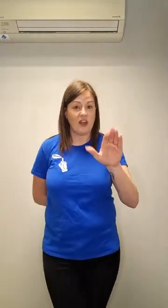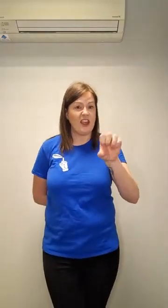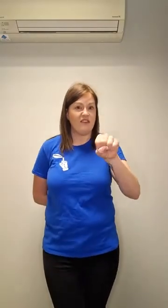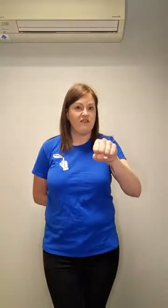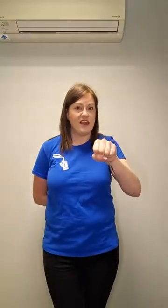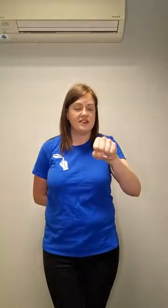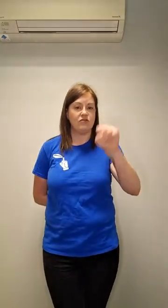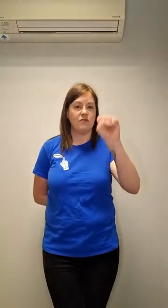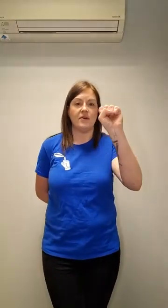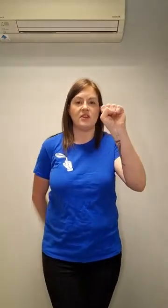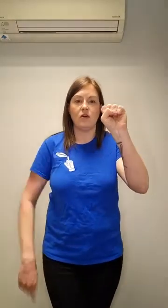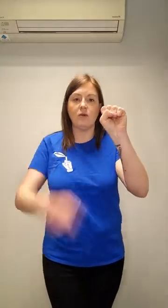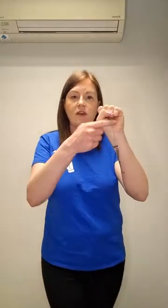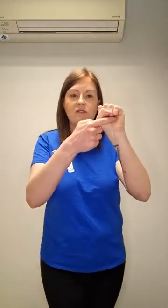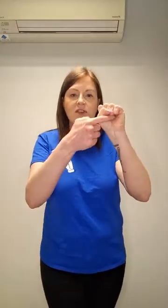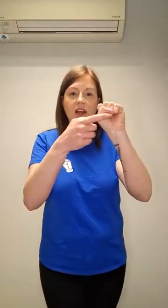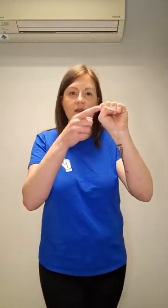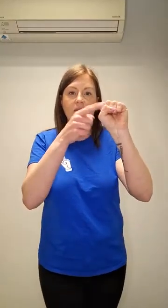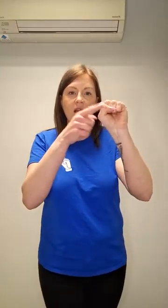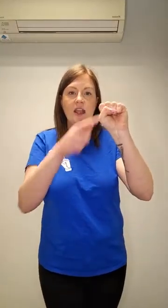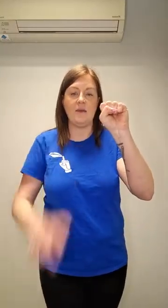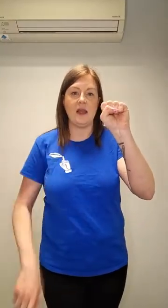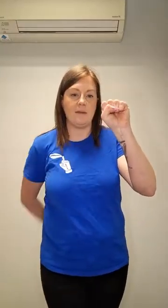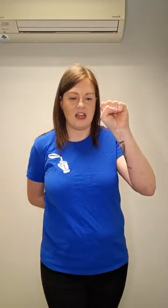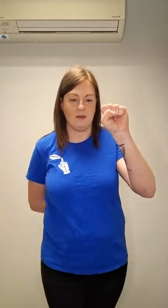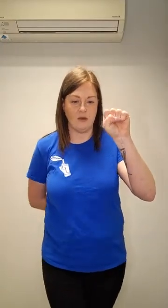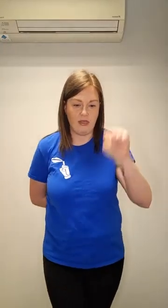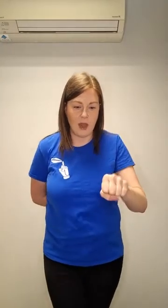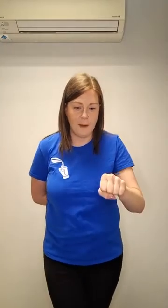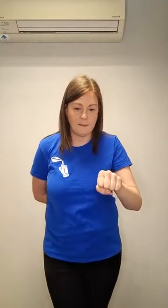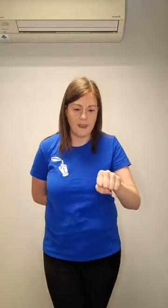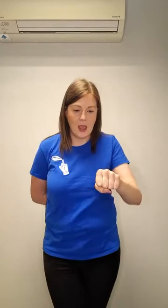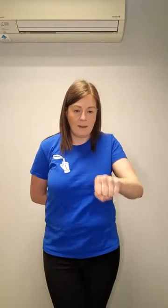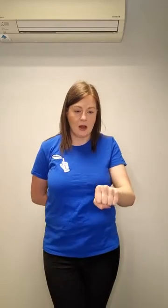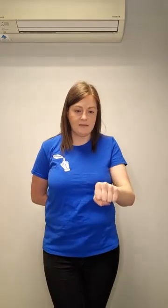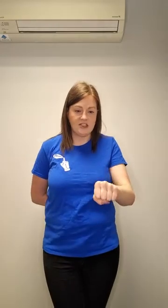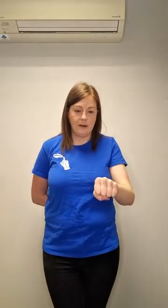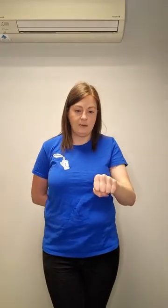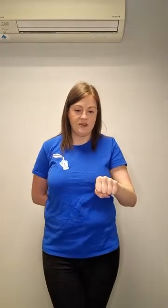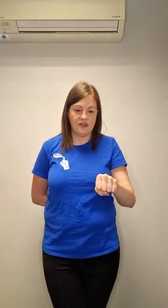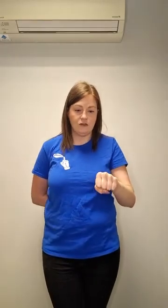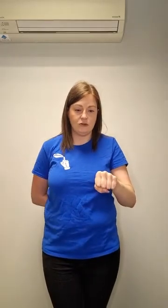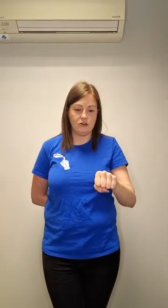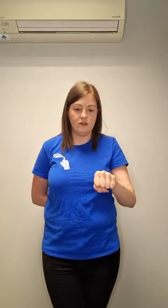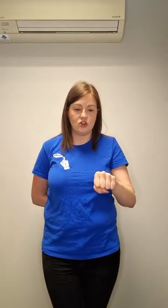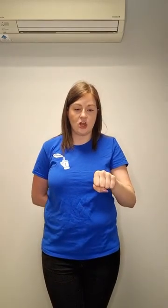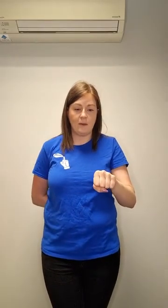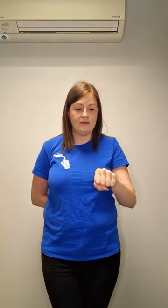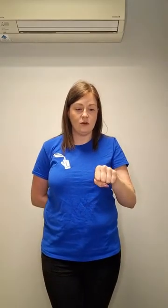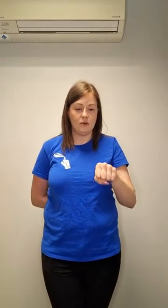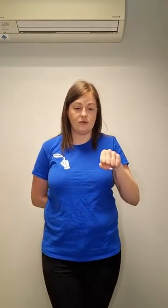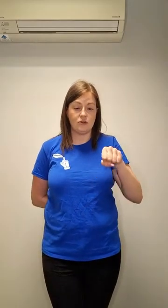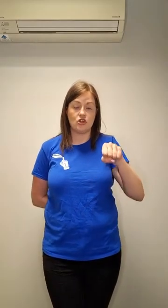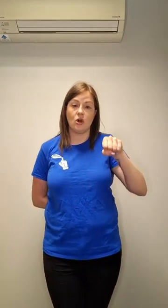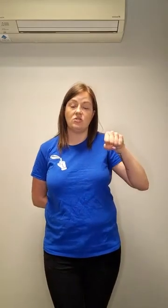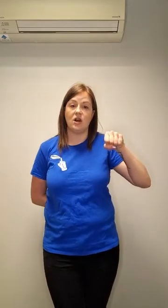working fist. Remember, tuck all of those fingernails away. Keep it clamped down with your thumb. Palm down, pointing forward. Move sharply forward from shoulder